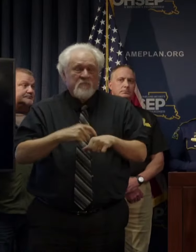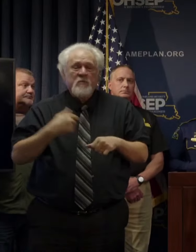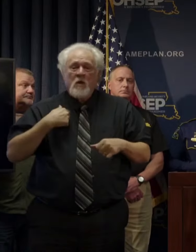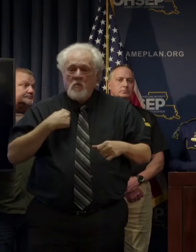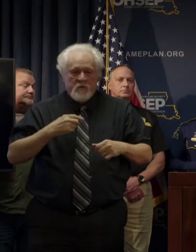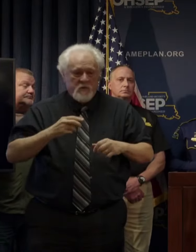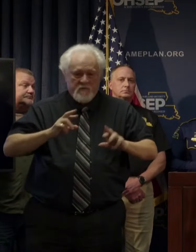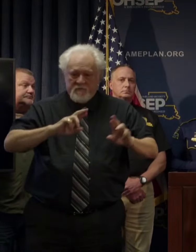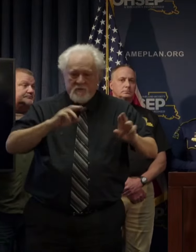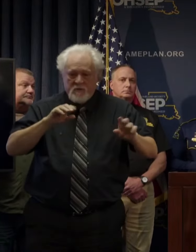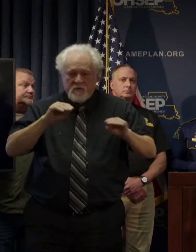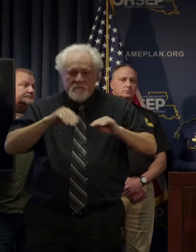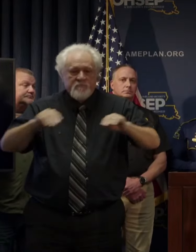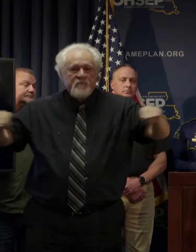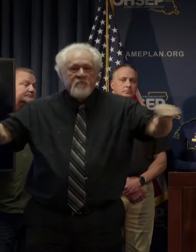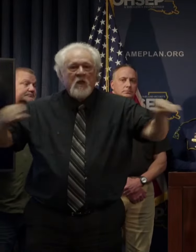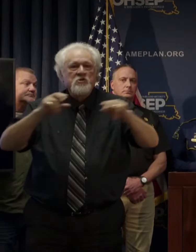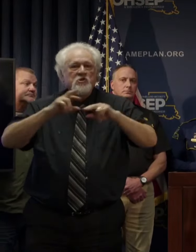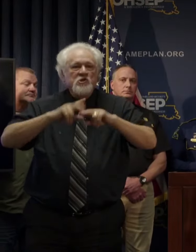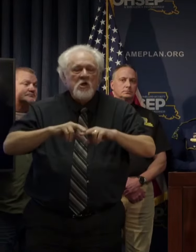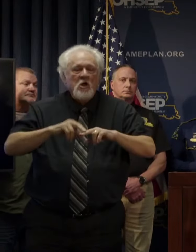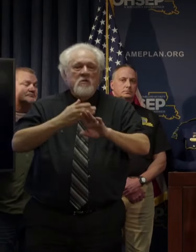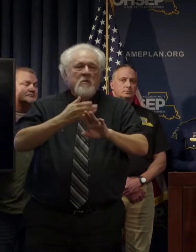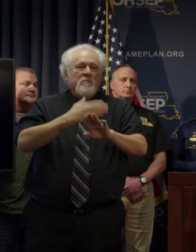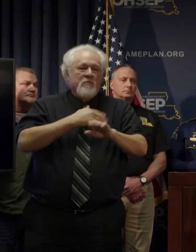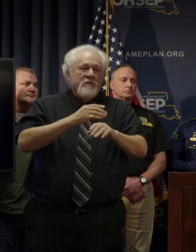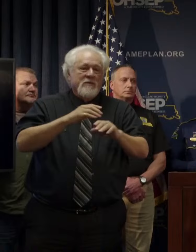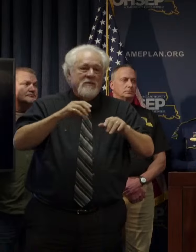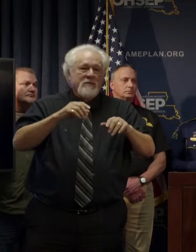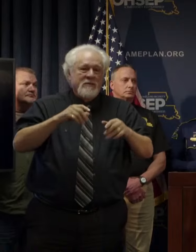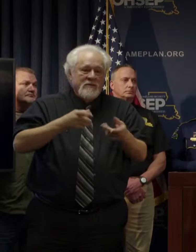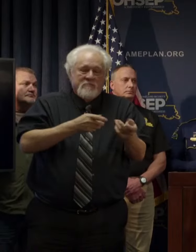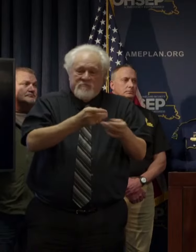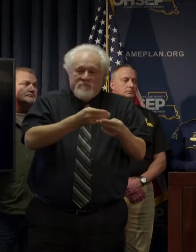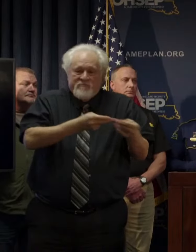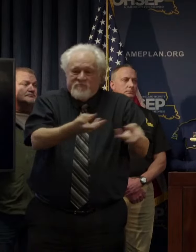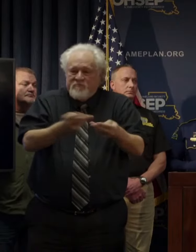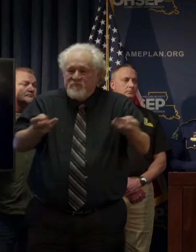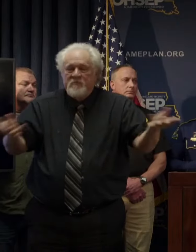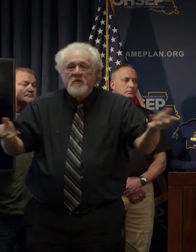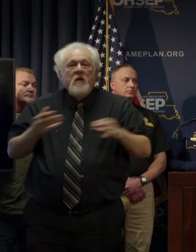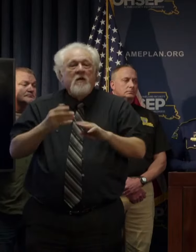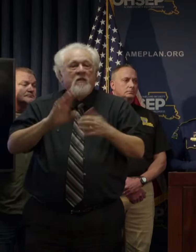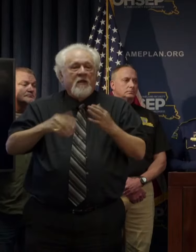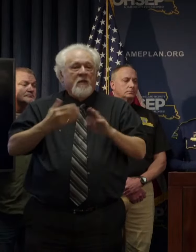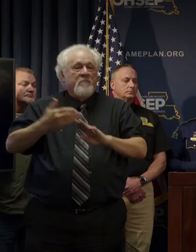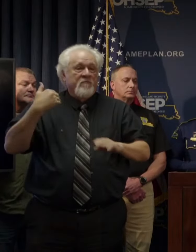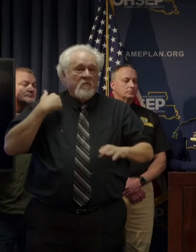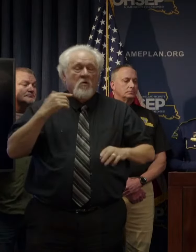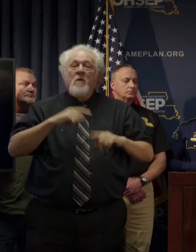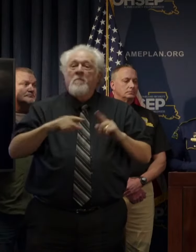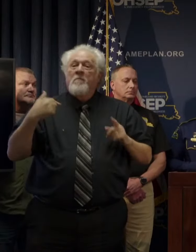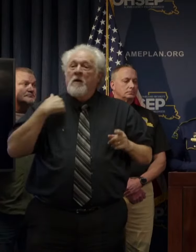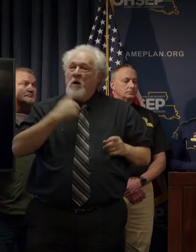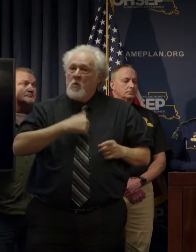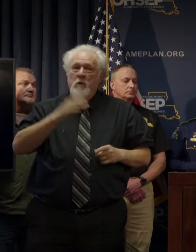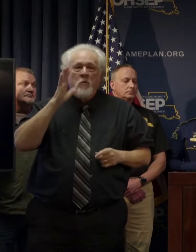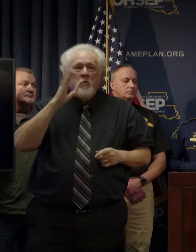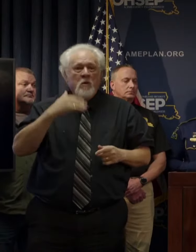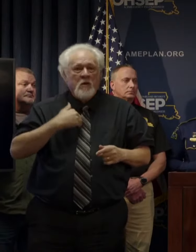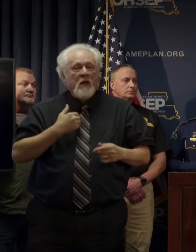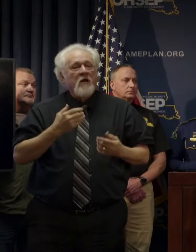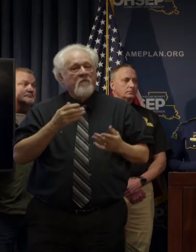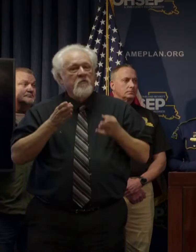pre-treated more streets and roads in the state of Louisiana than has ever been previously done. But we are going to have